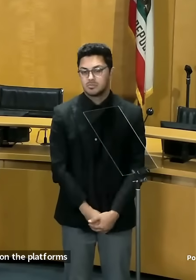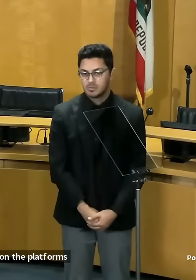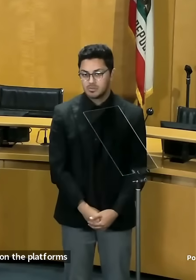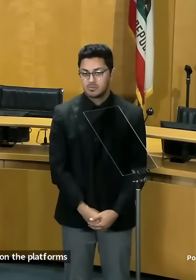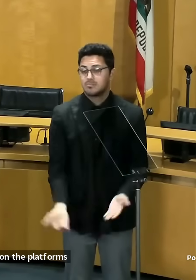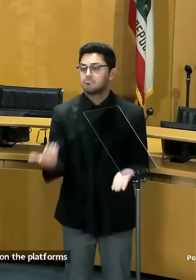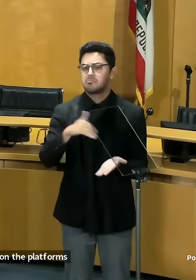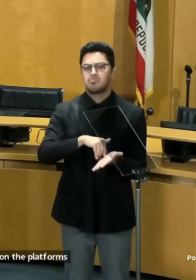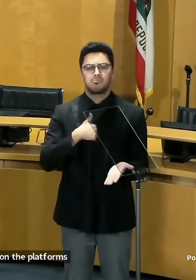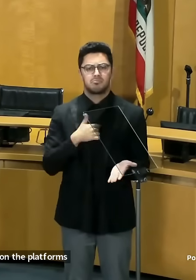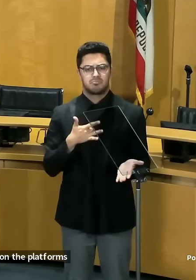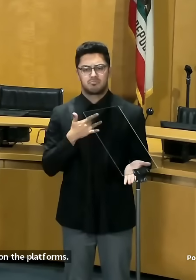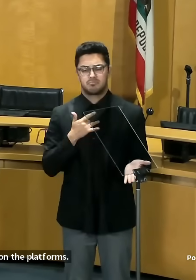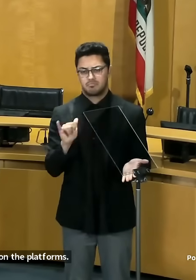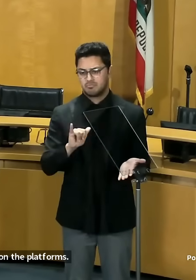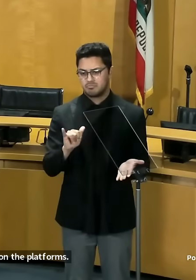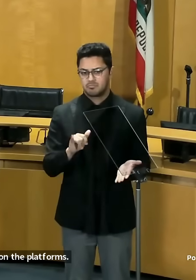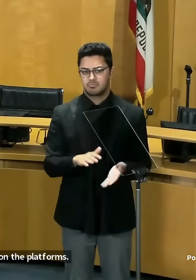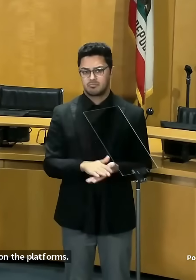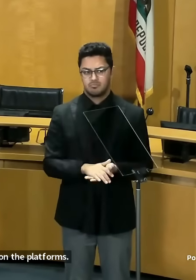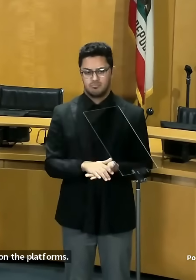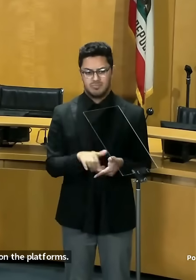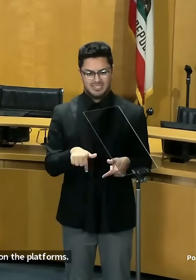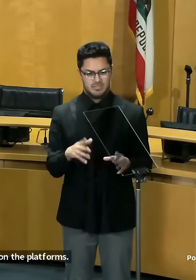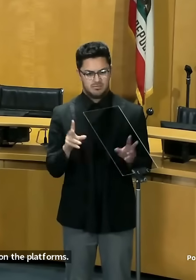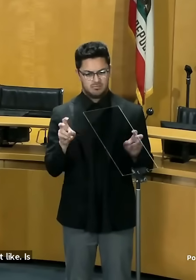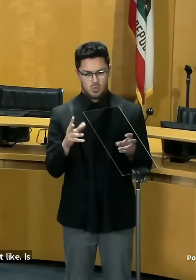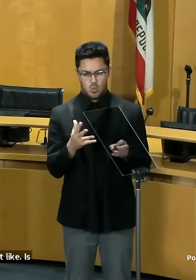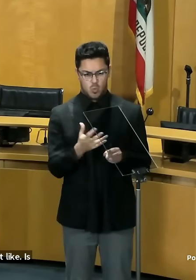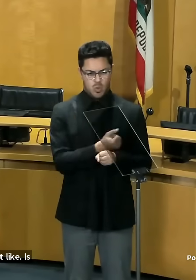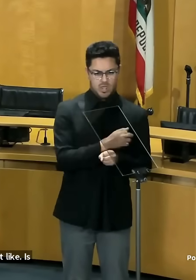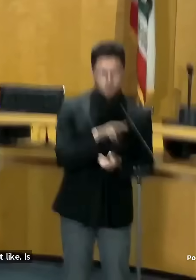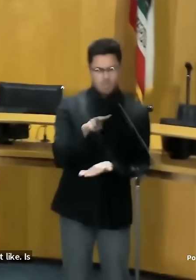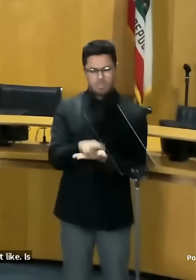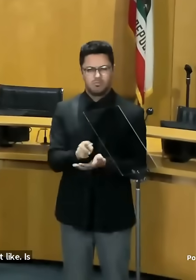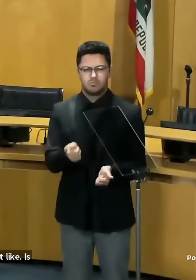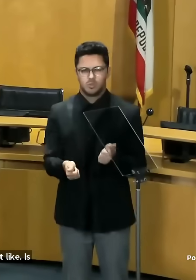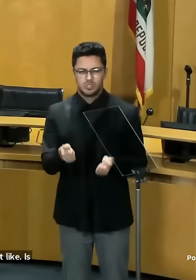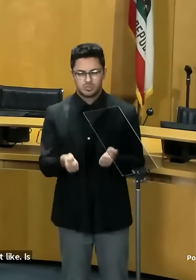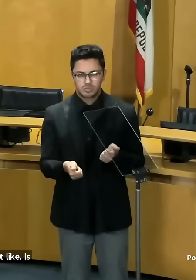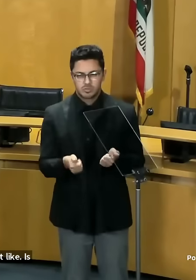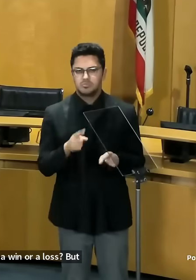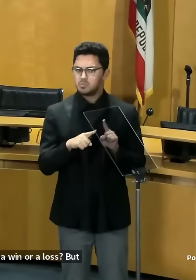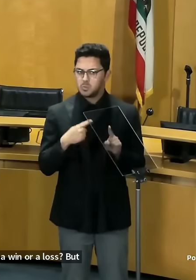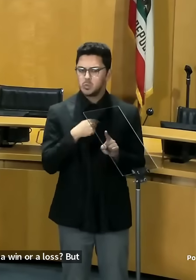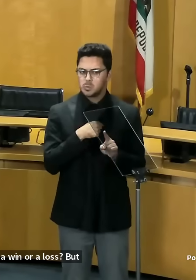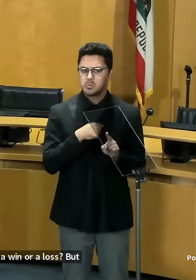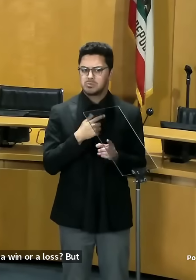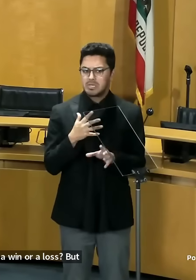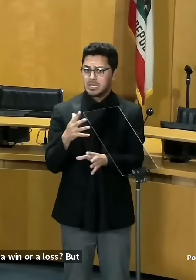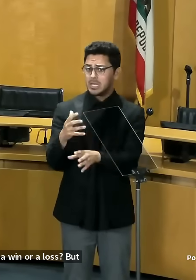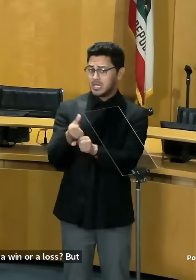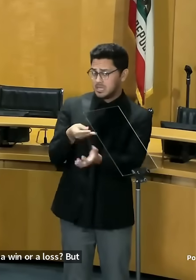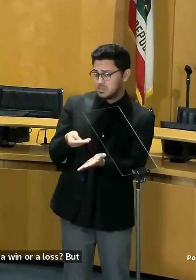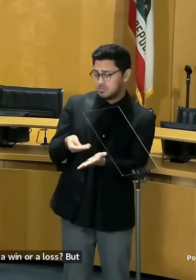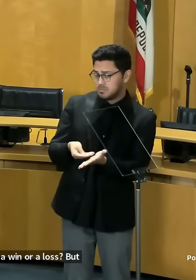Again, I felt like, is this a win or a loss? But we're getting the